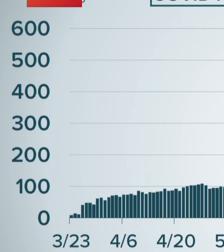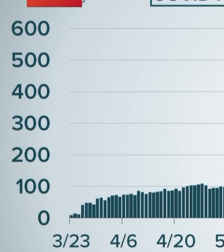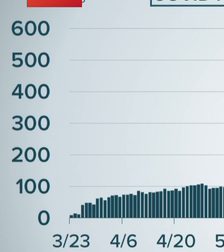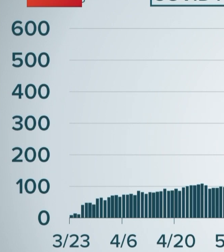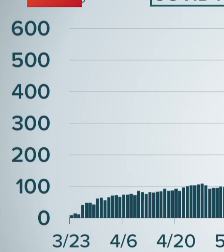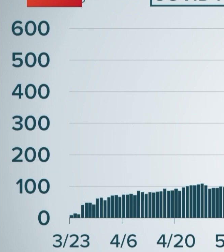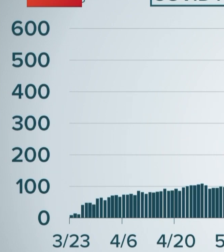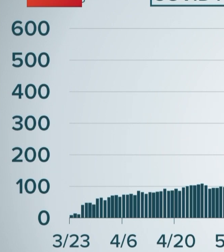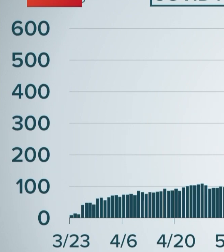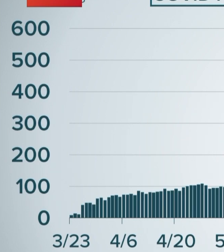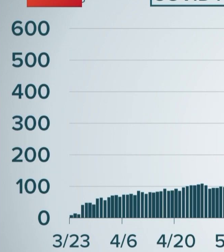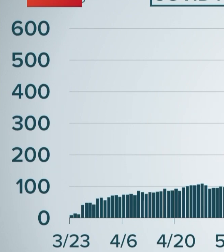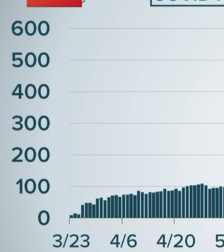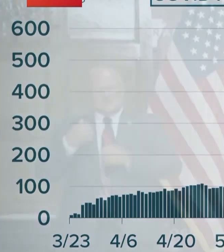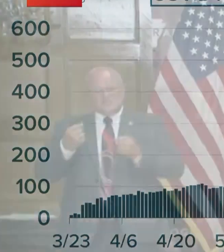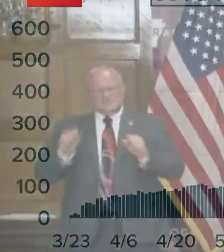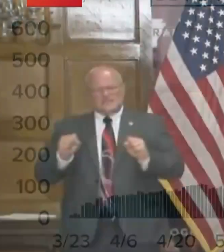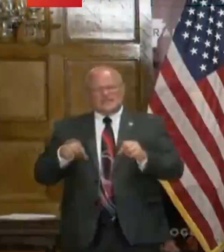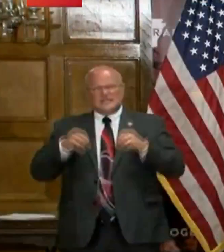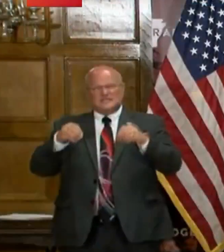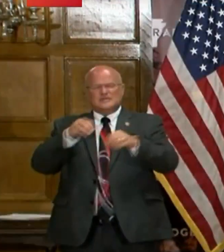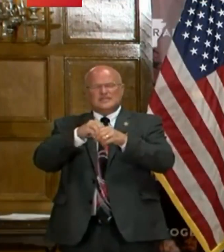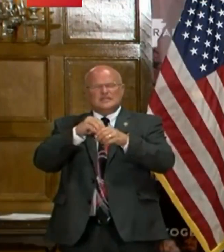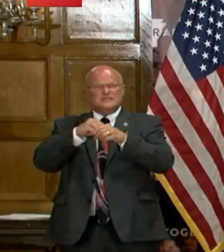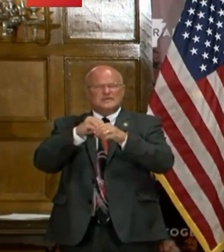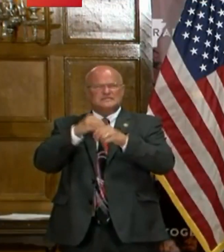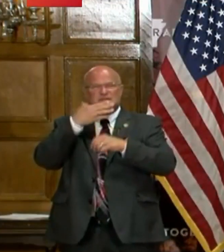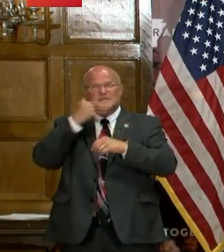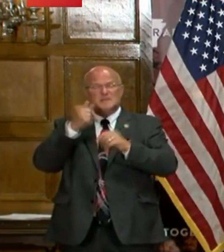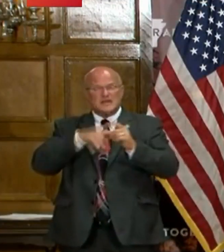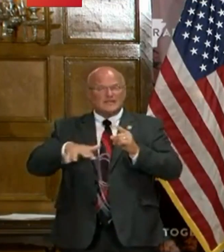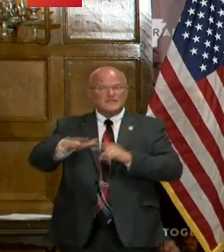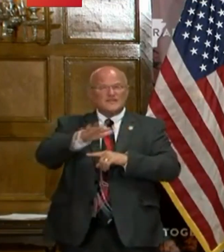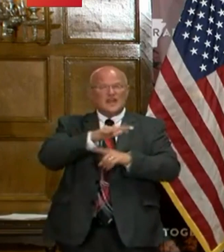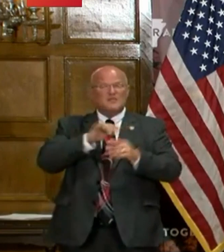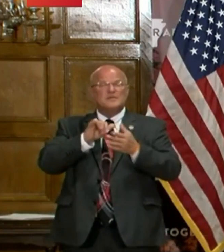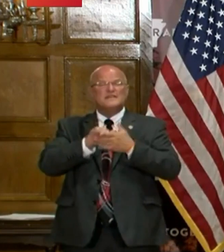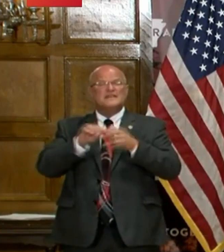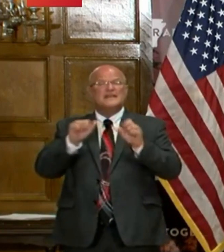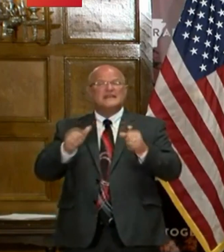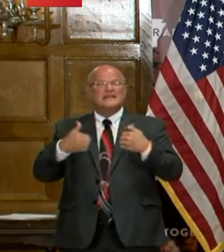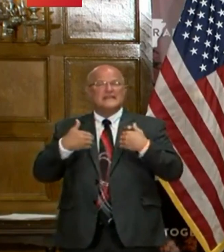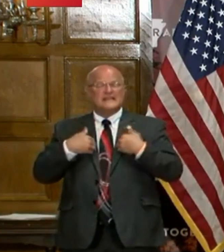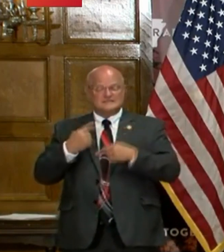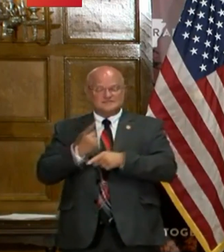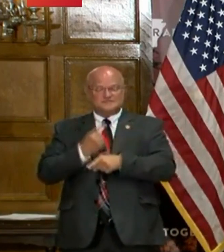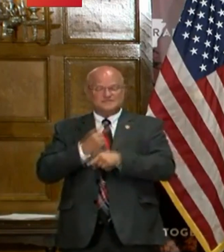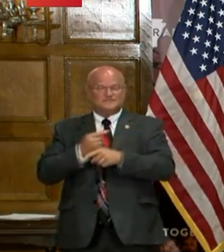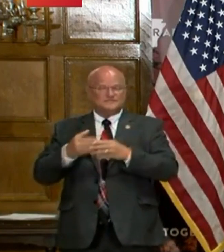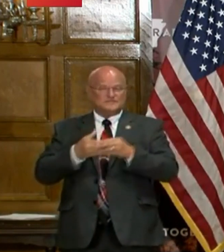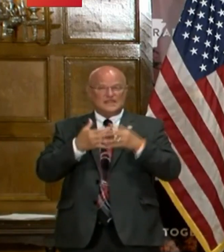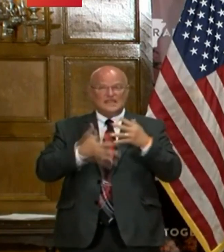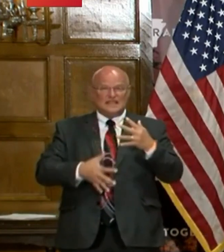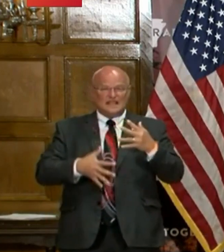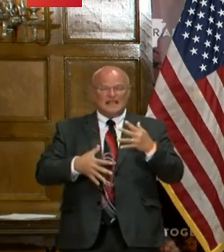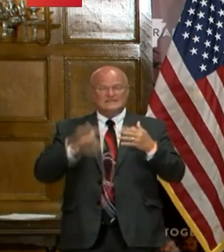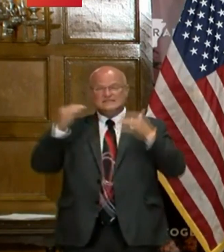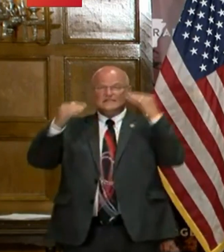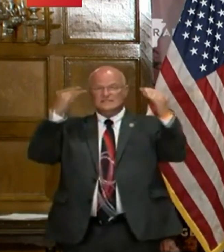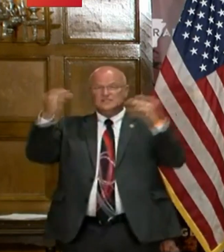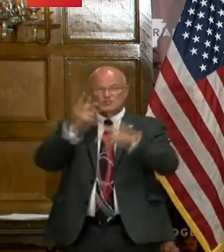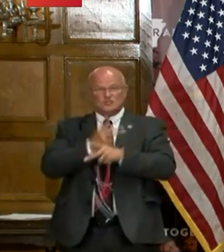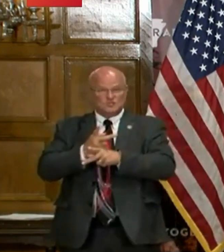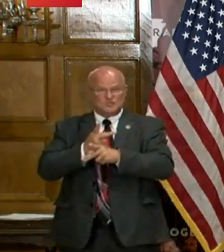virus. And so we're trying to put them in a better environment that can have proper guidelines and adult